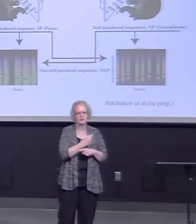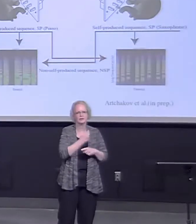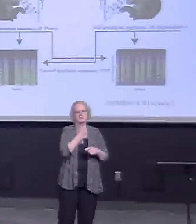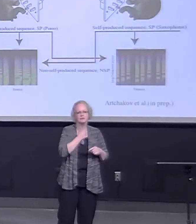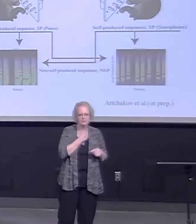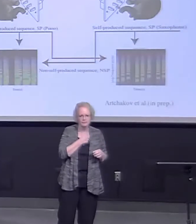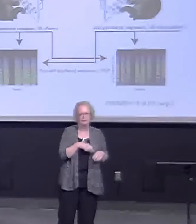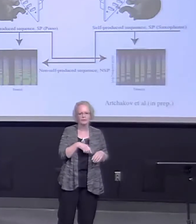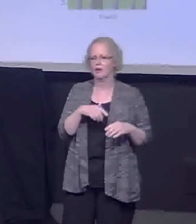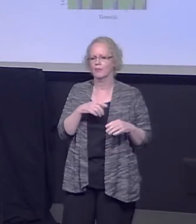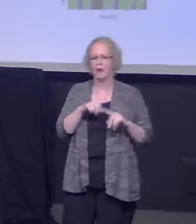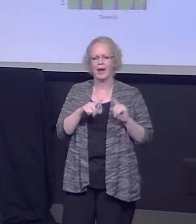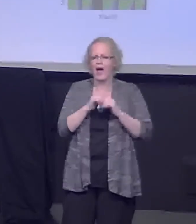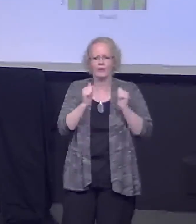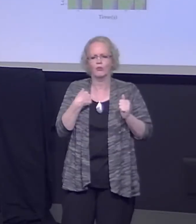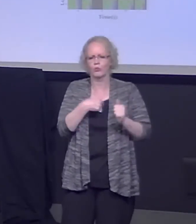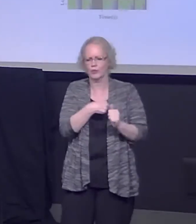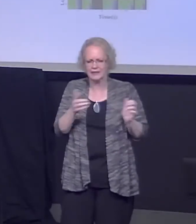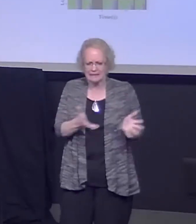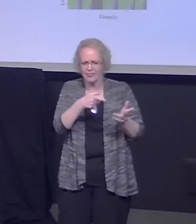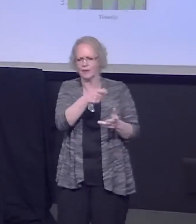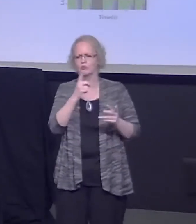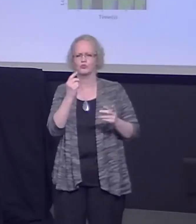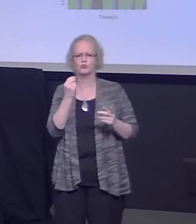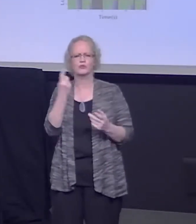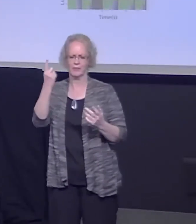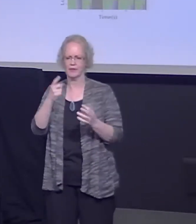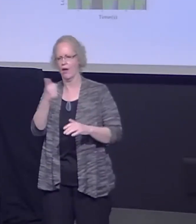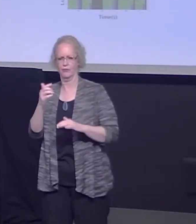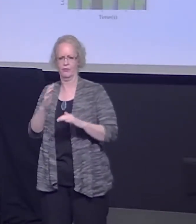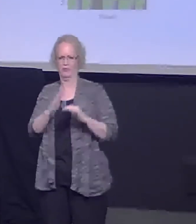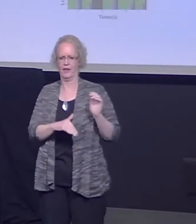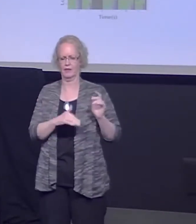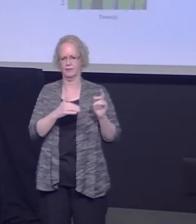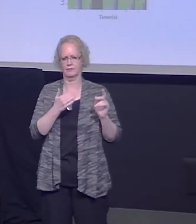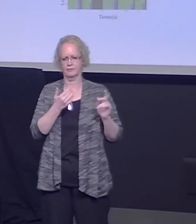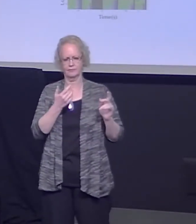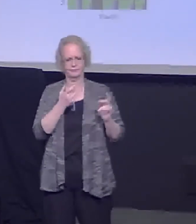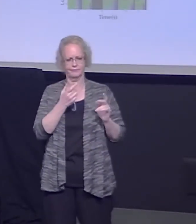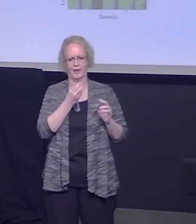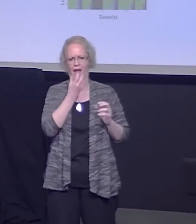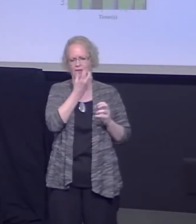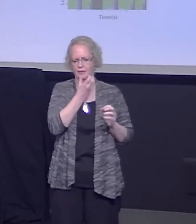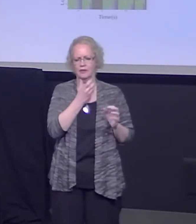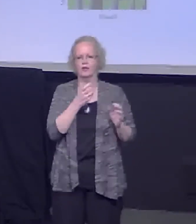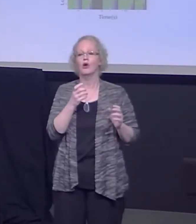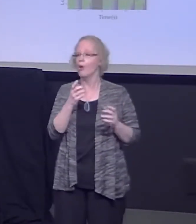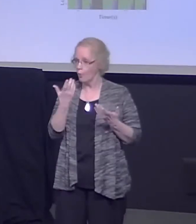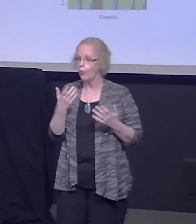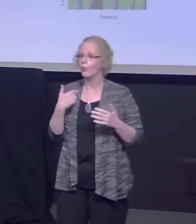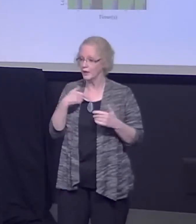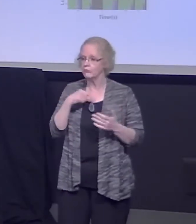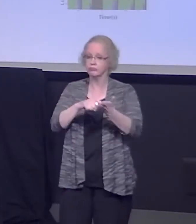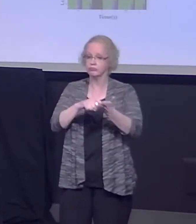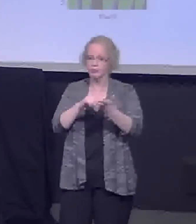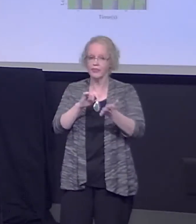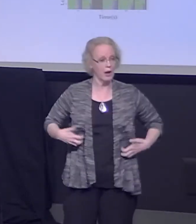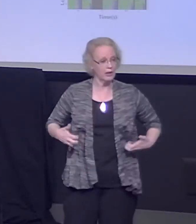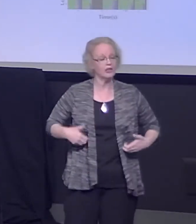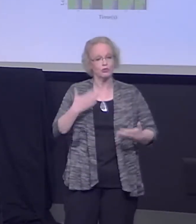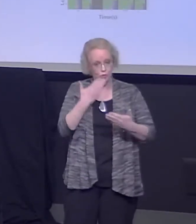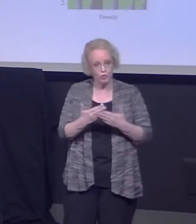levers. They're good at motor sequence learning. They can do all kinds of motor sequences. So we figured if we tie up